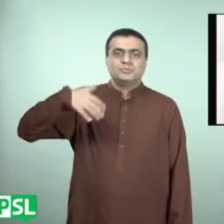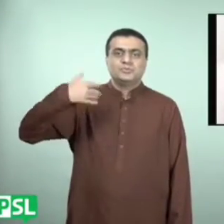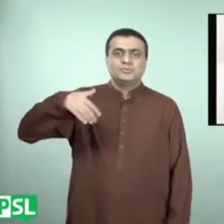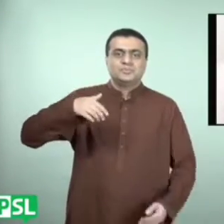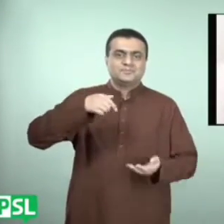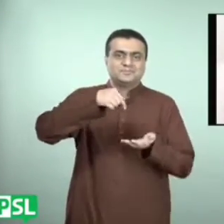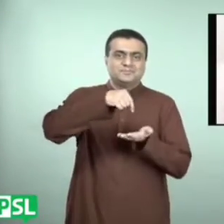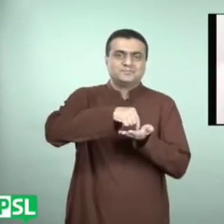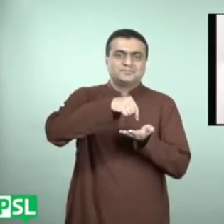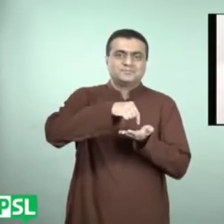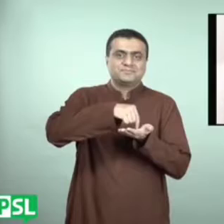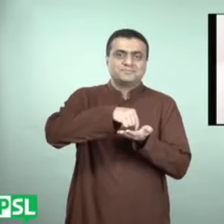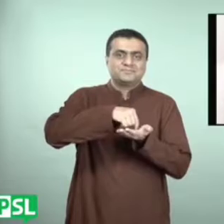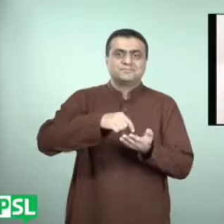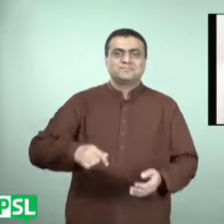Chili garlic.